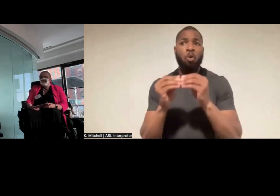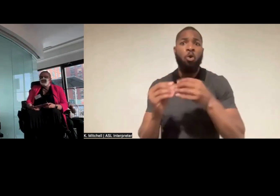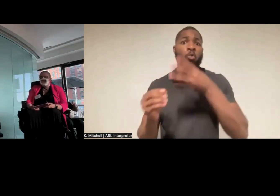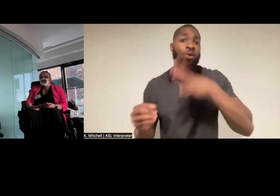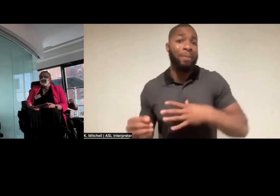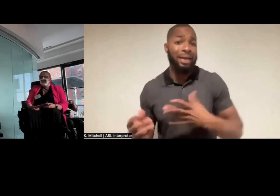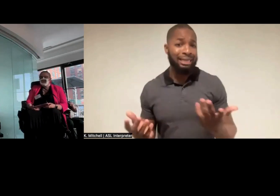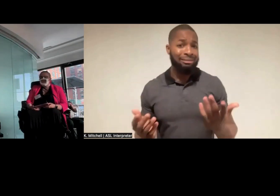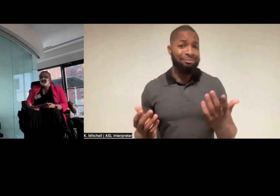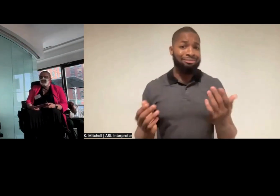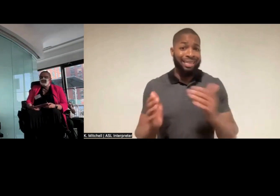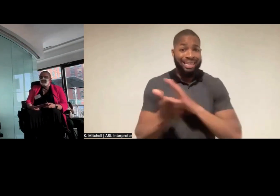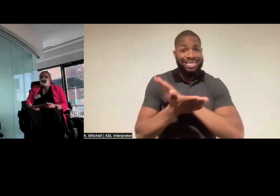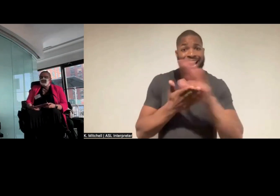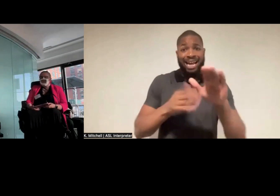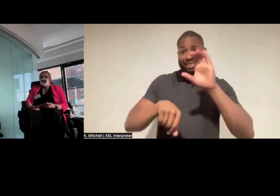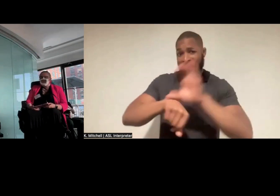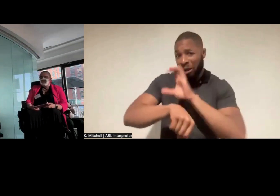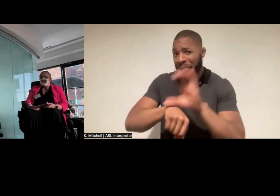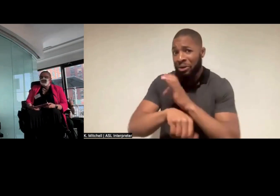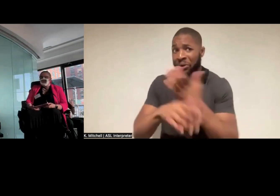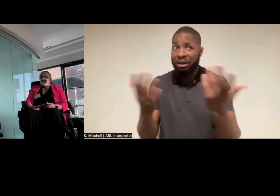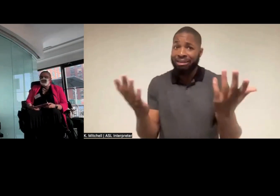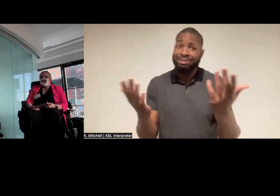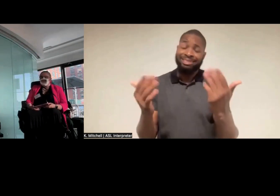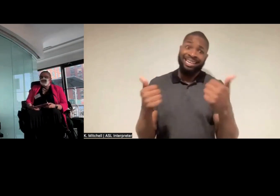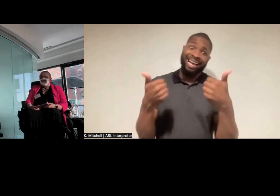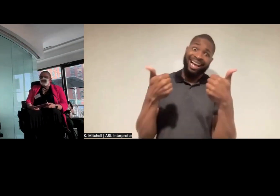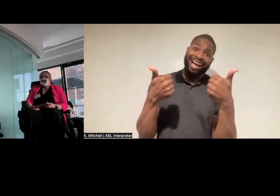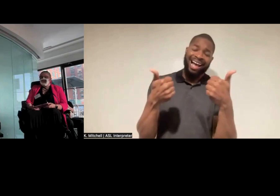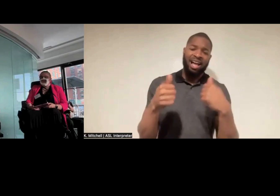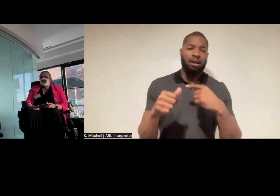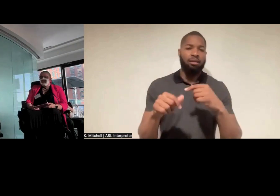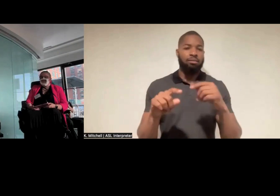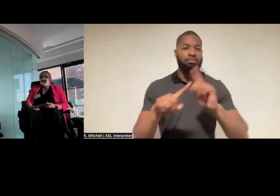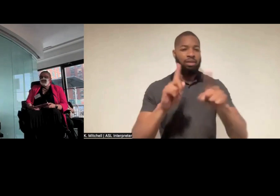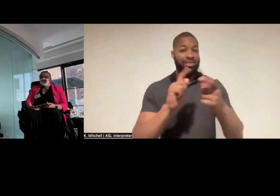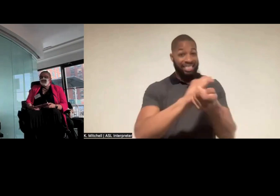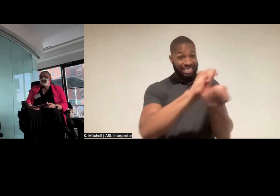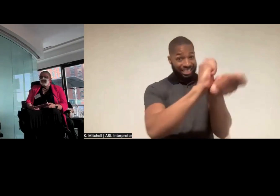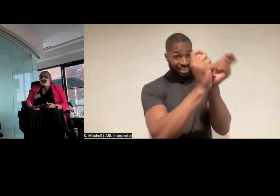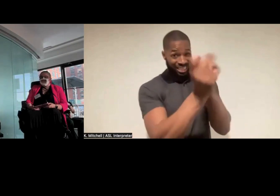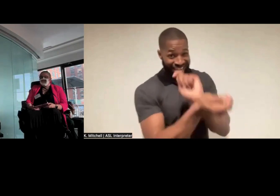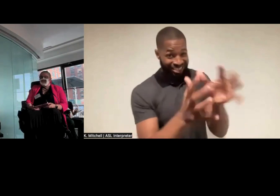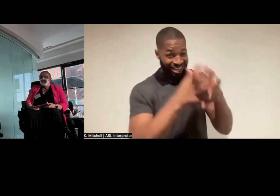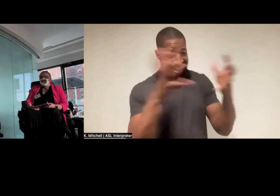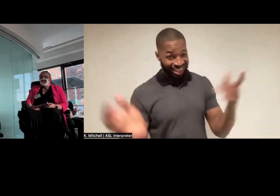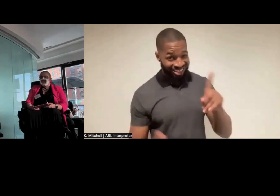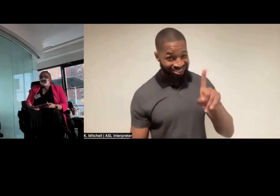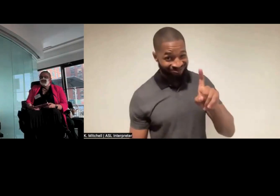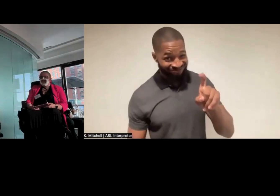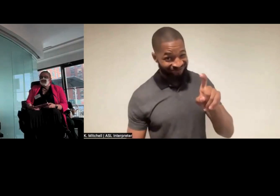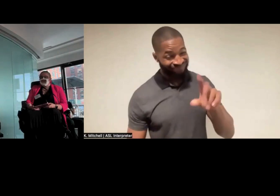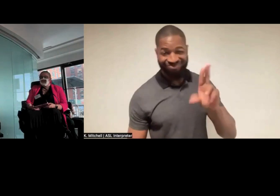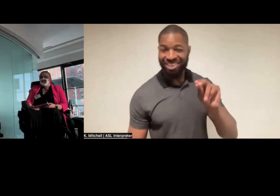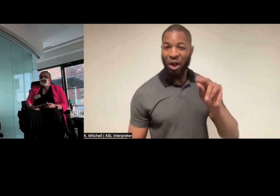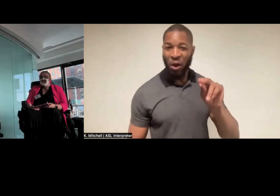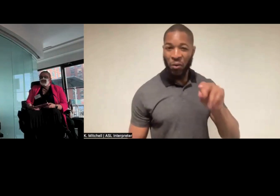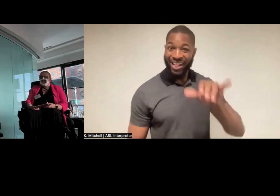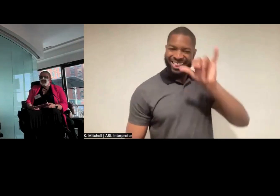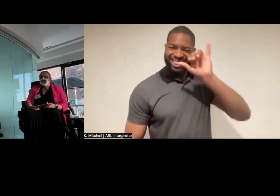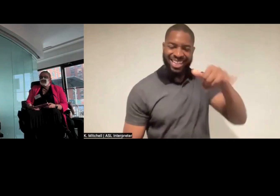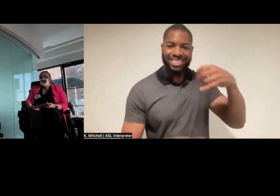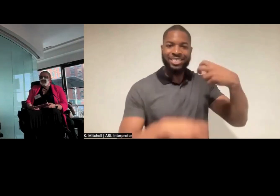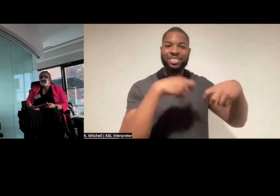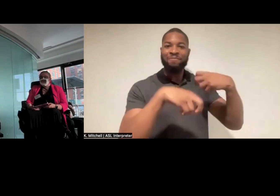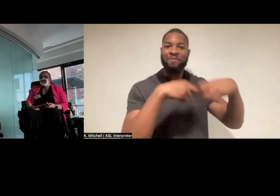think it's changed that much. And I think that's the key right there. That's the problem, because that we're